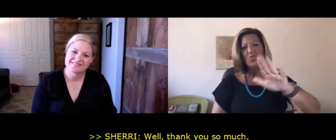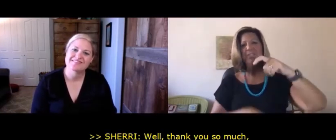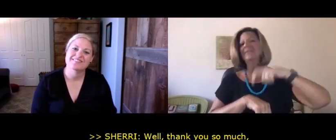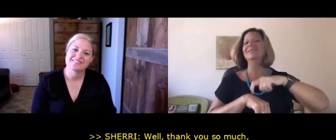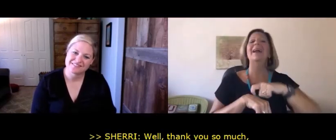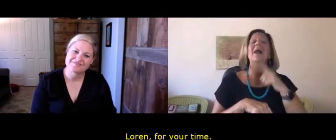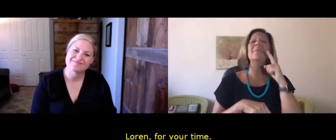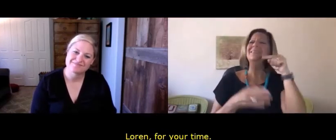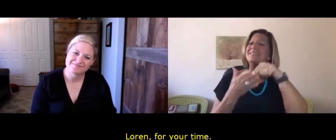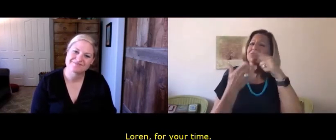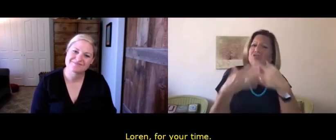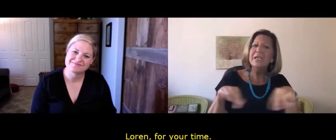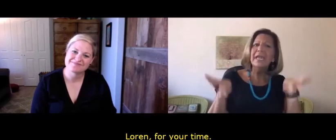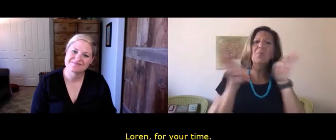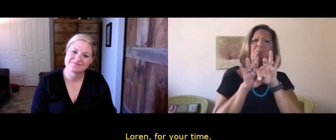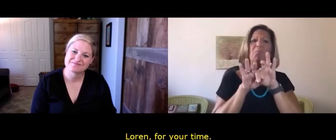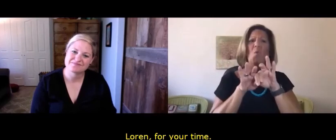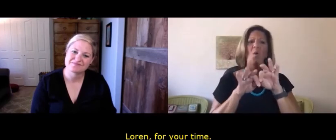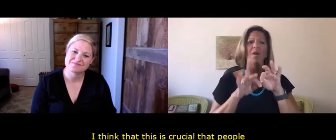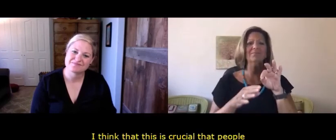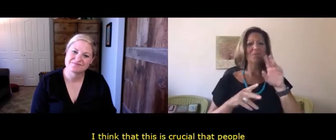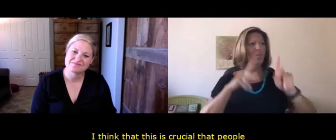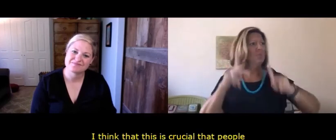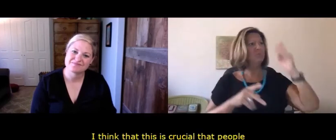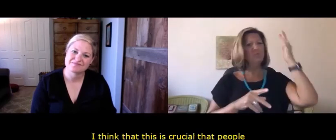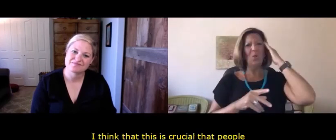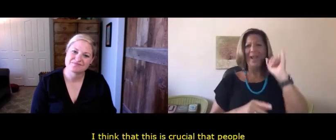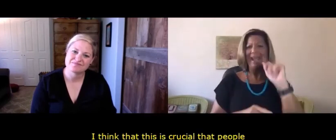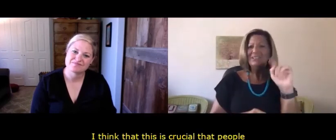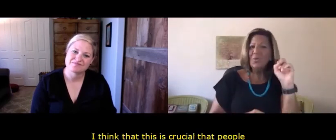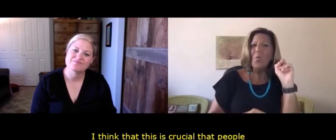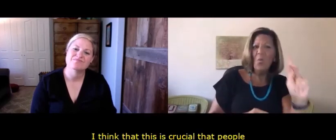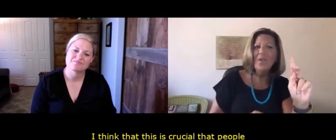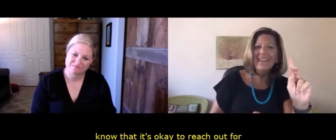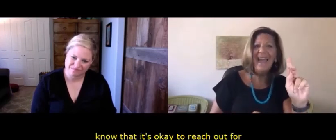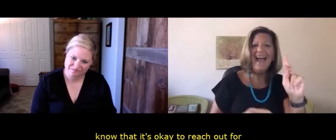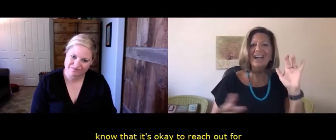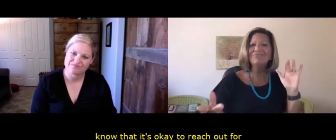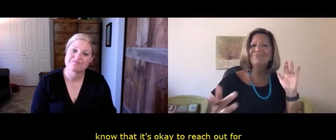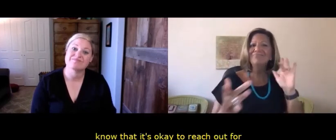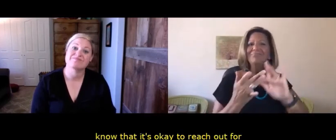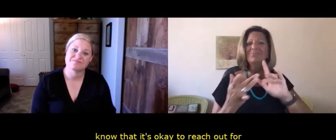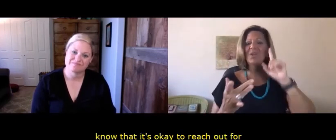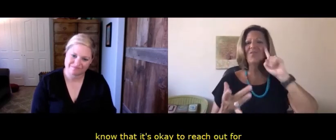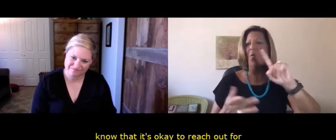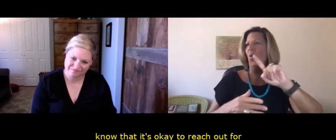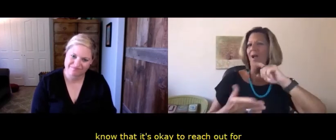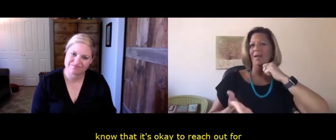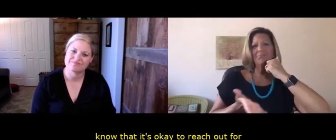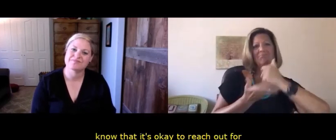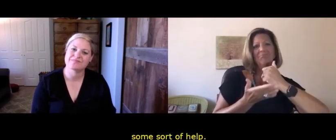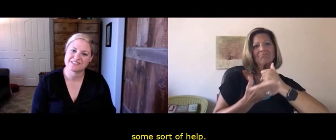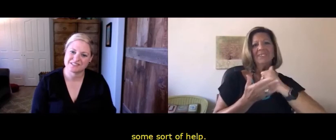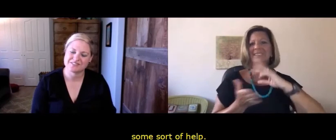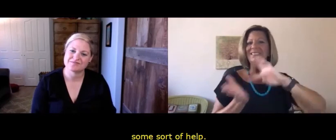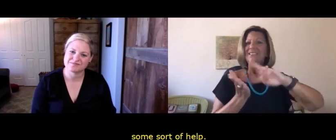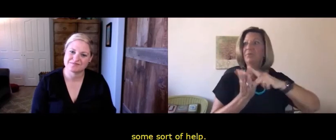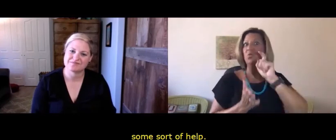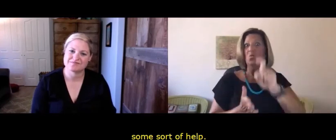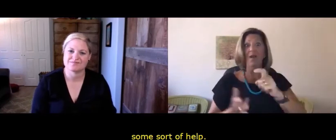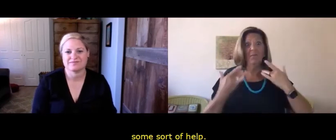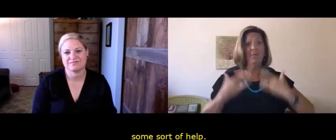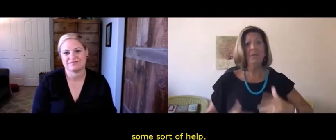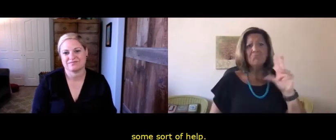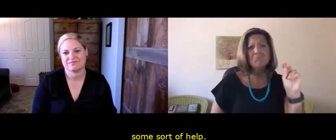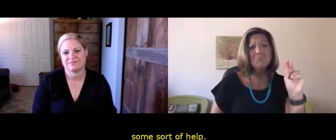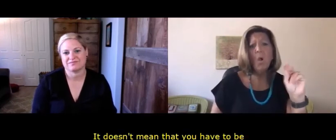Well, thank you so much, Loren, for your time. I think that this is crucial, that people know that it's okay to reach out for some